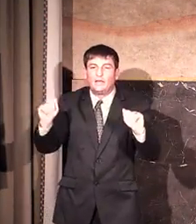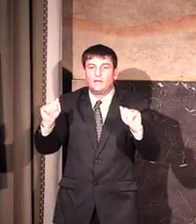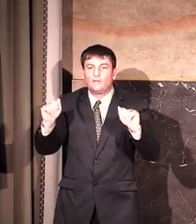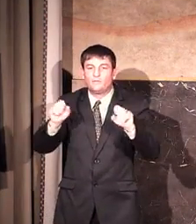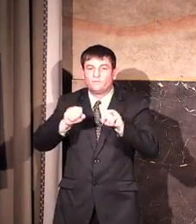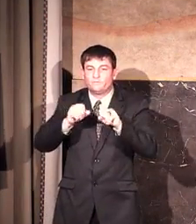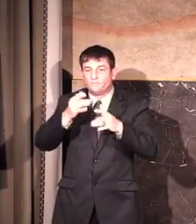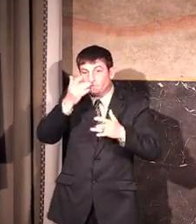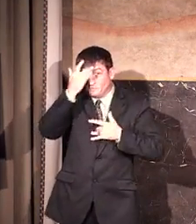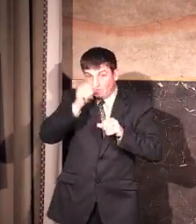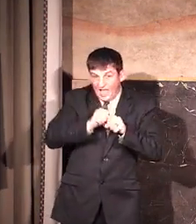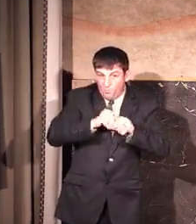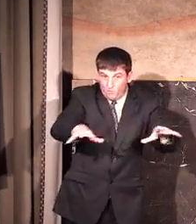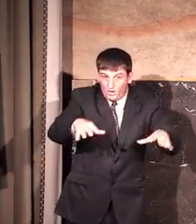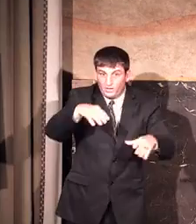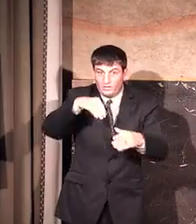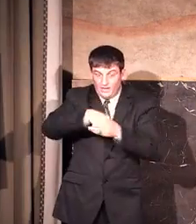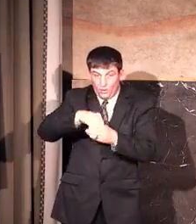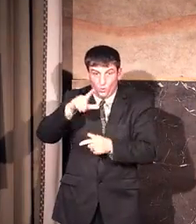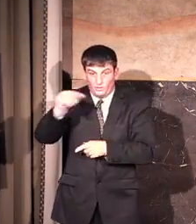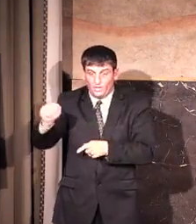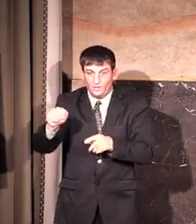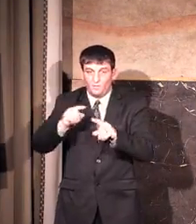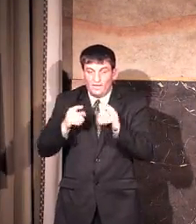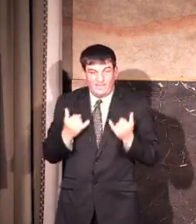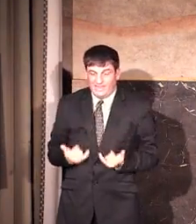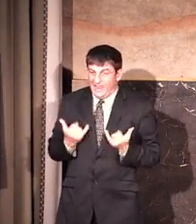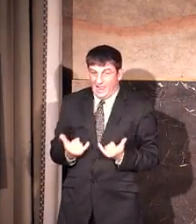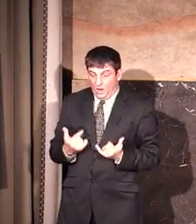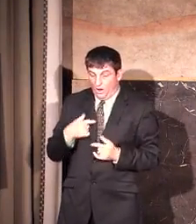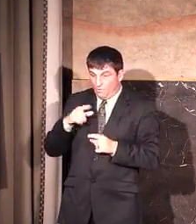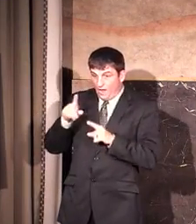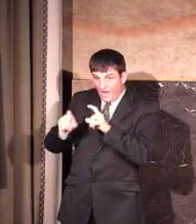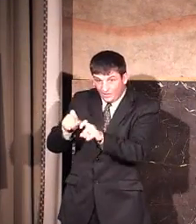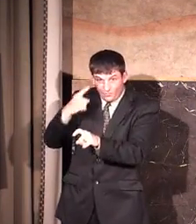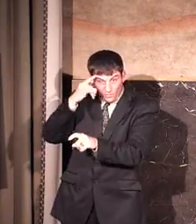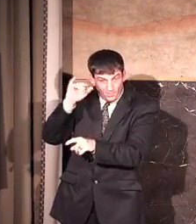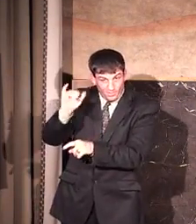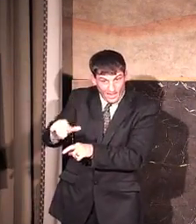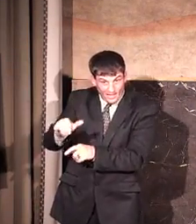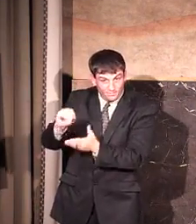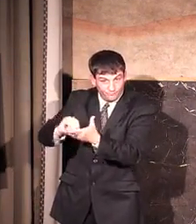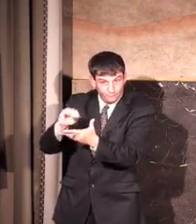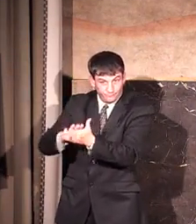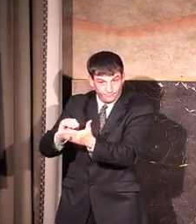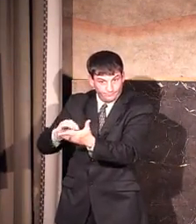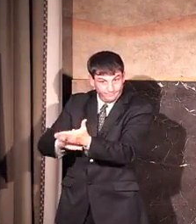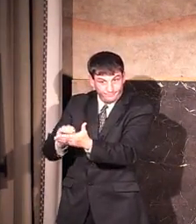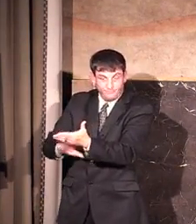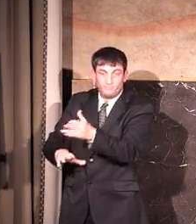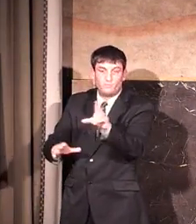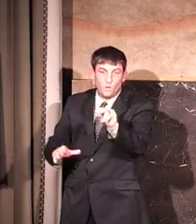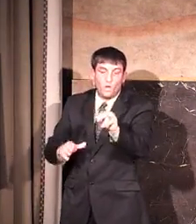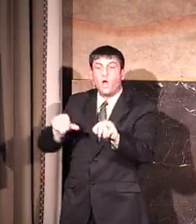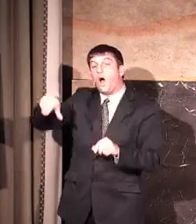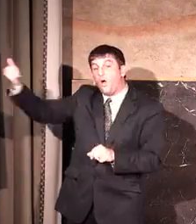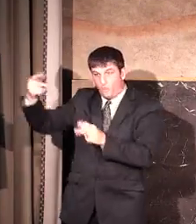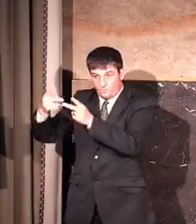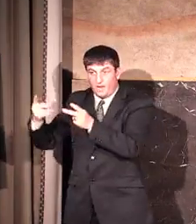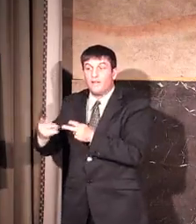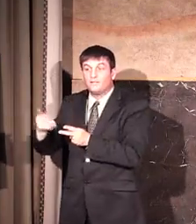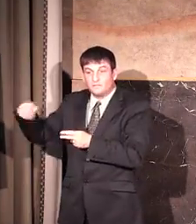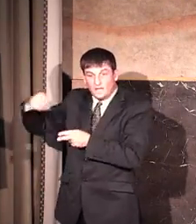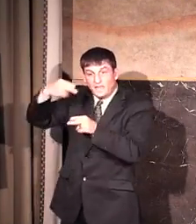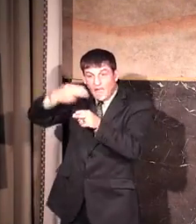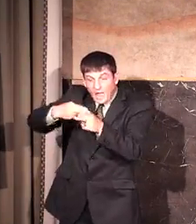Louisiana. But we're not currently contemplating asking for that kind of a log. Other places, are doing that, and again, as I said, we're